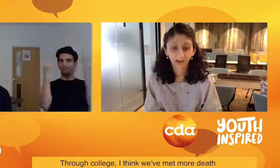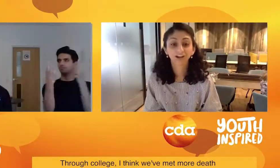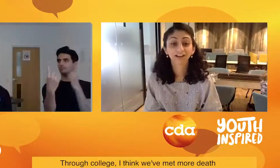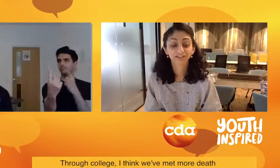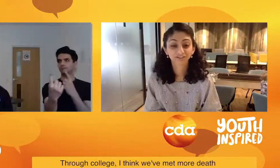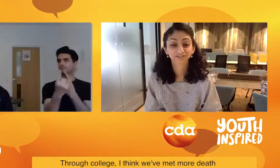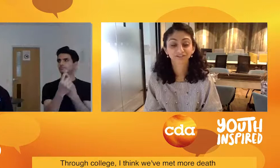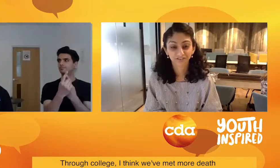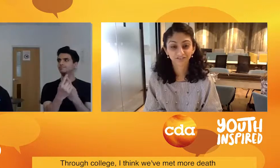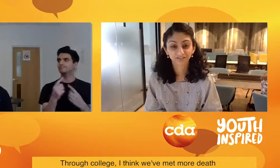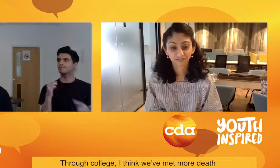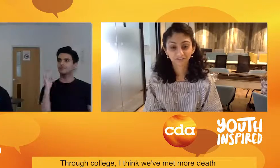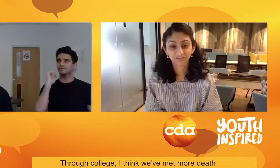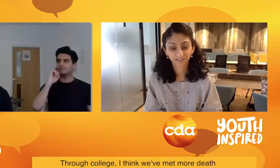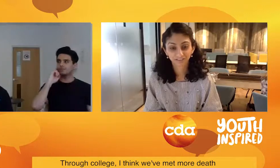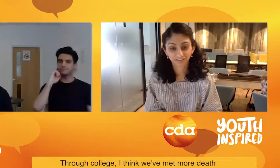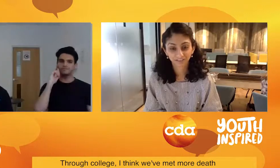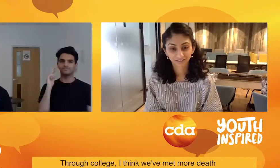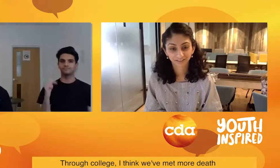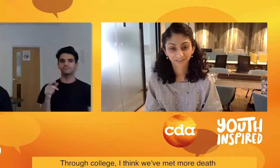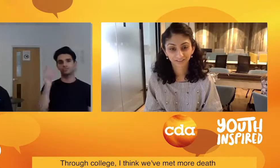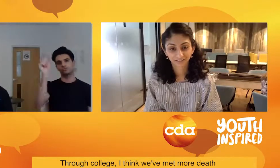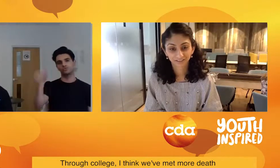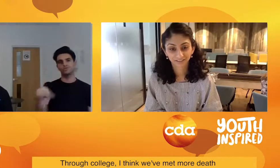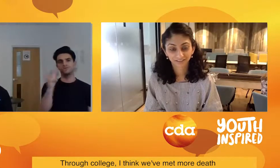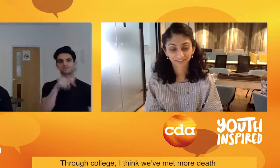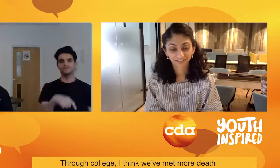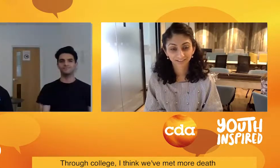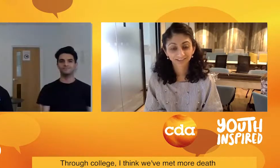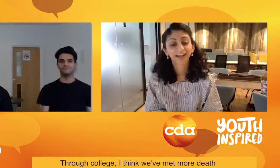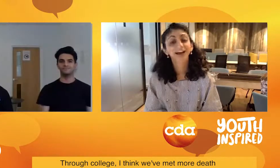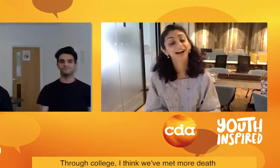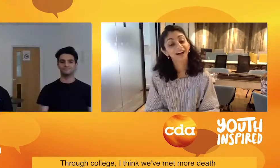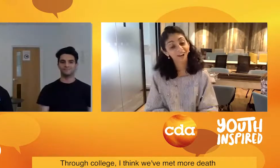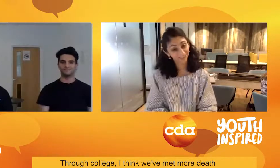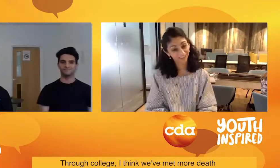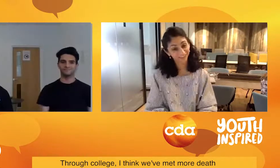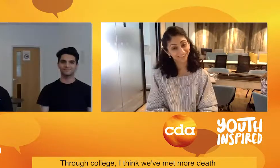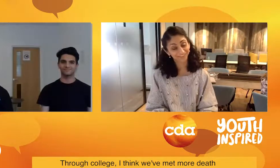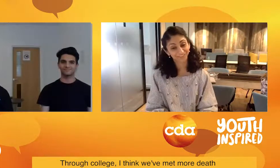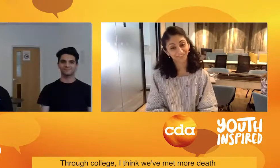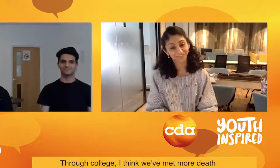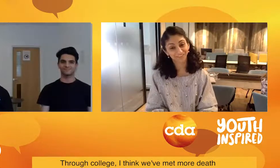Through college, I think we've met more deaf students, yeah, through college. There's a few.